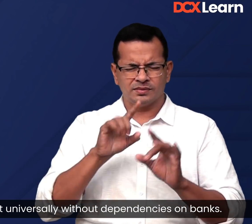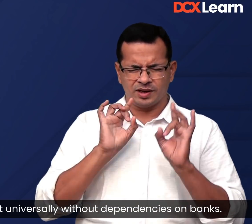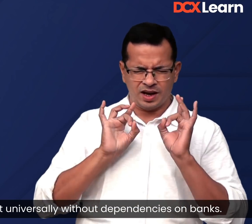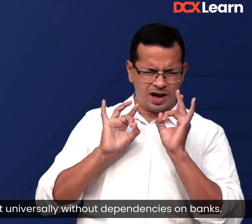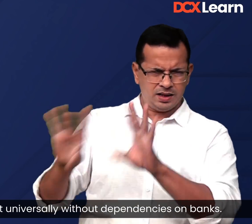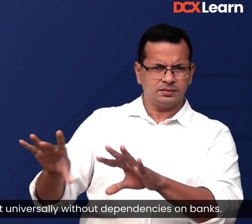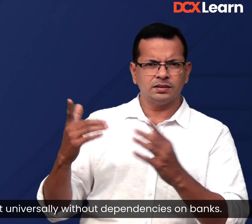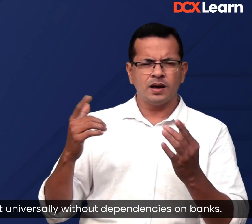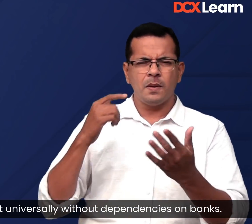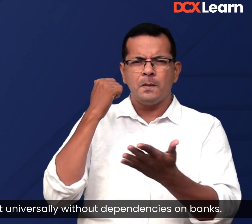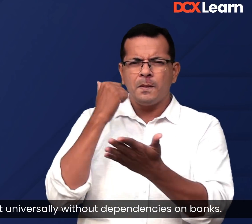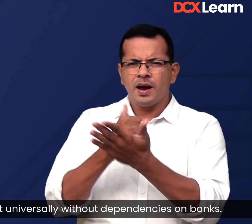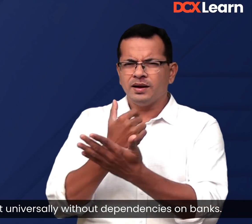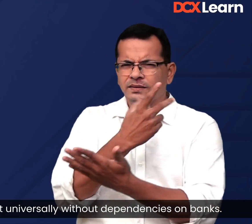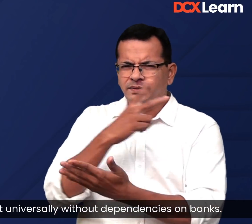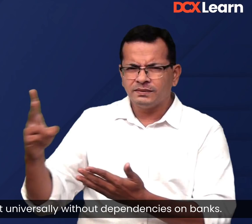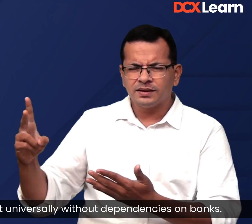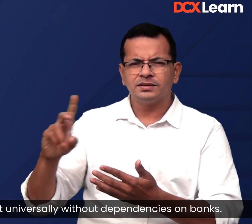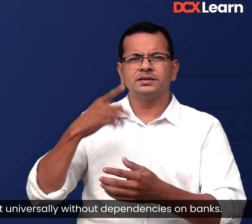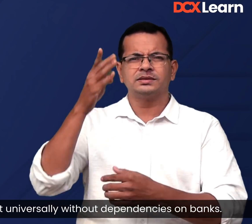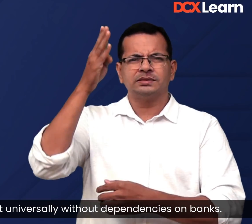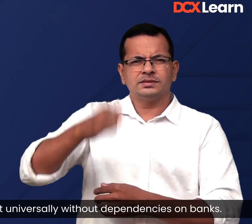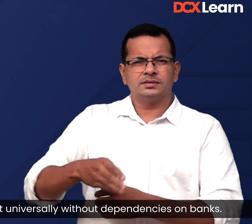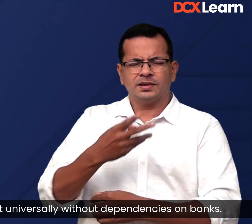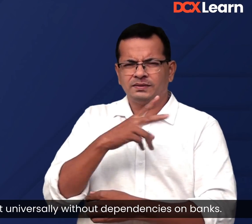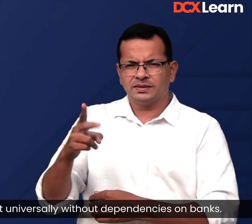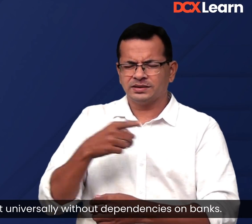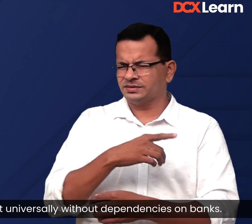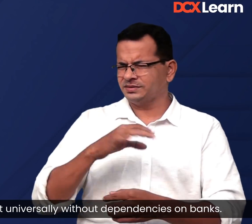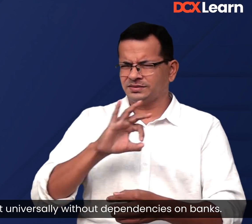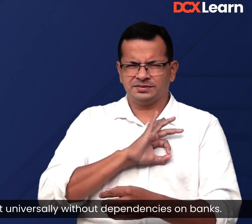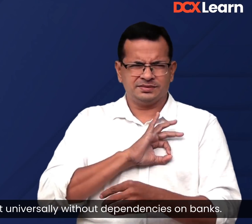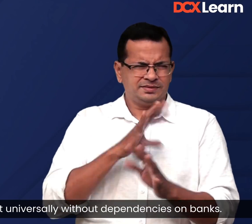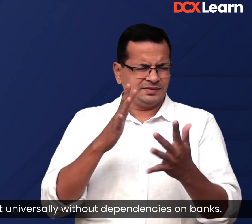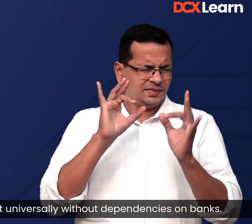he created a way to transact universally without dependencies on banks